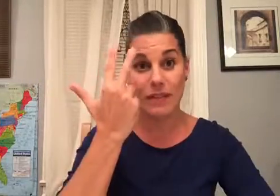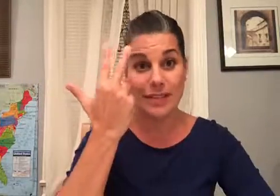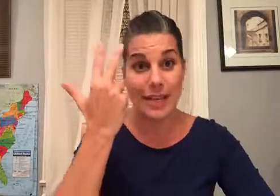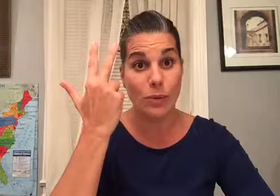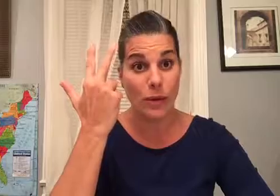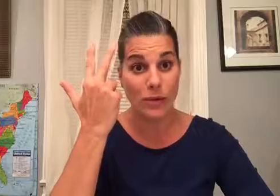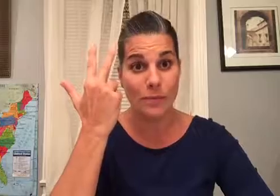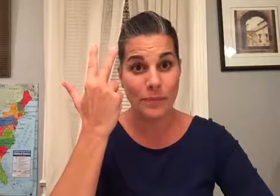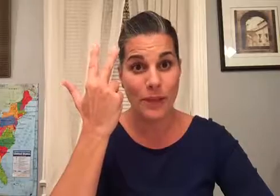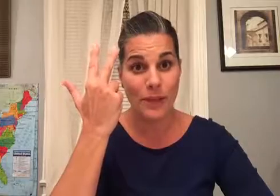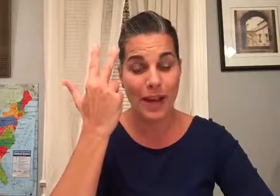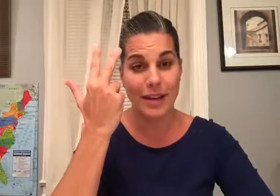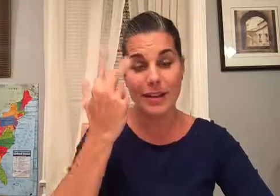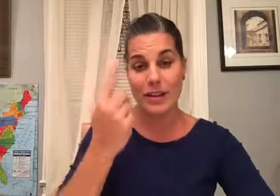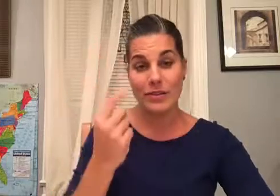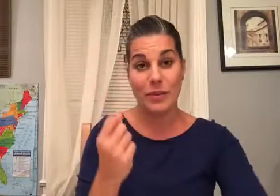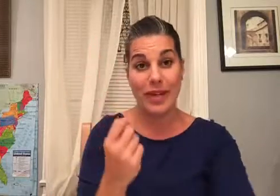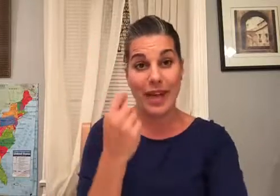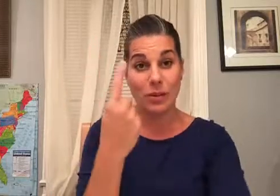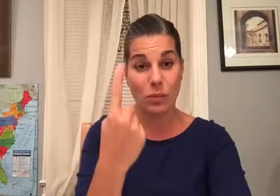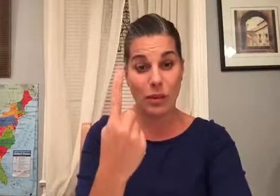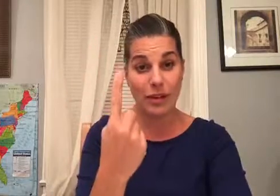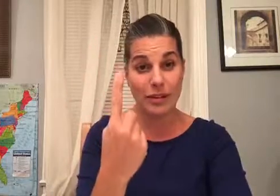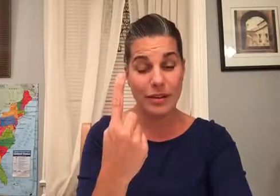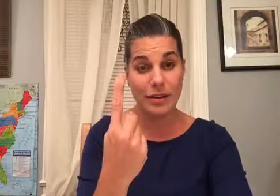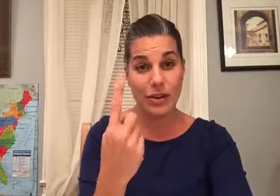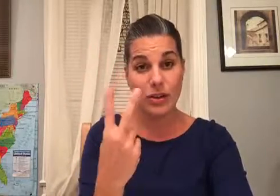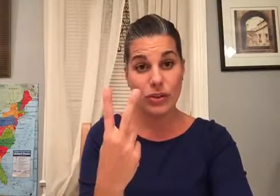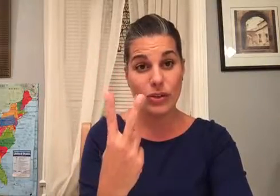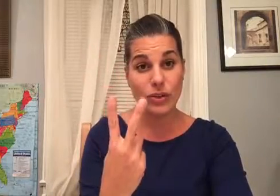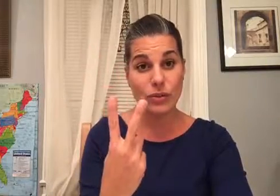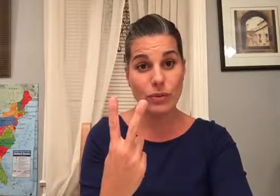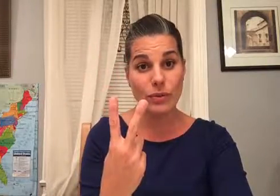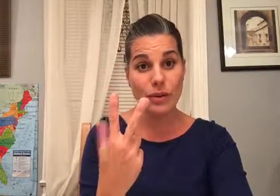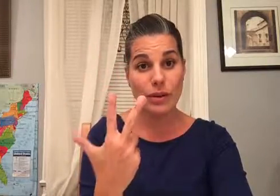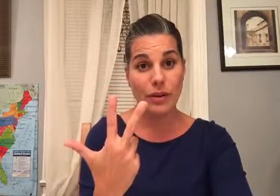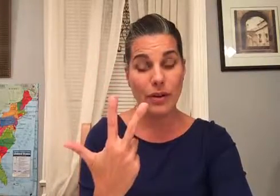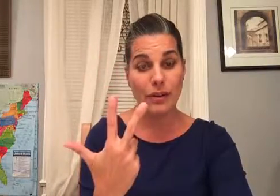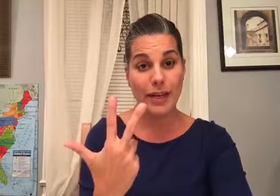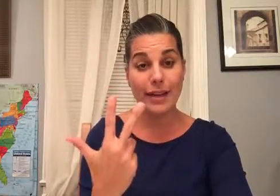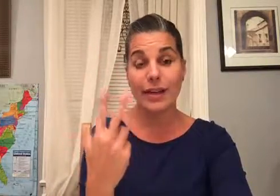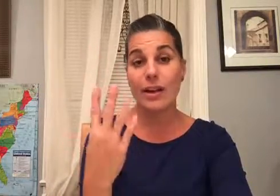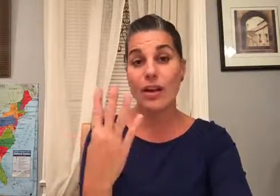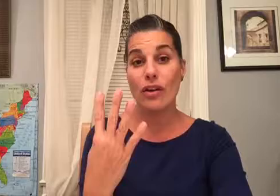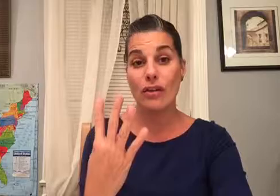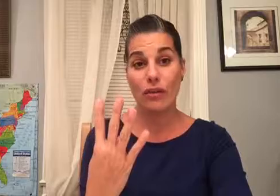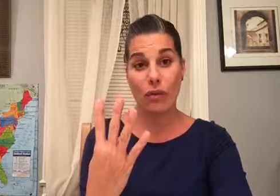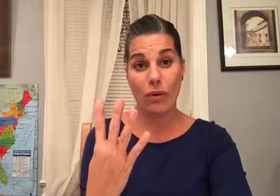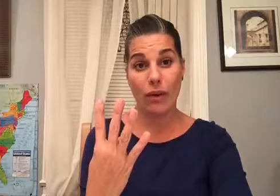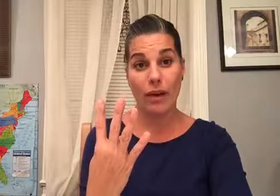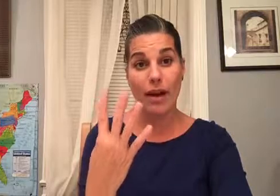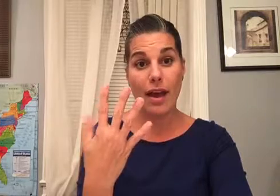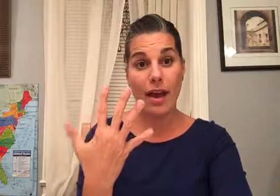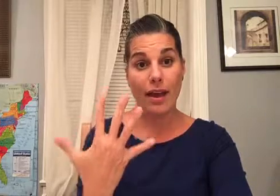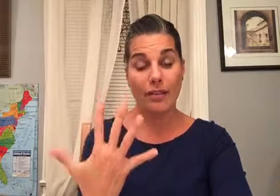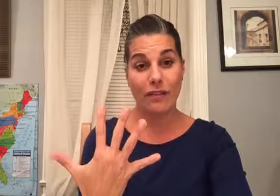face inward, okay? So again, 1, 2, 3, 4, and